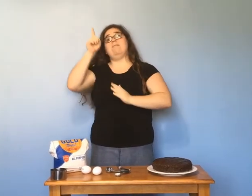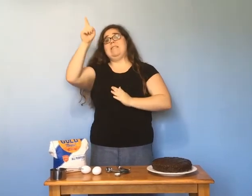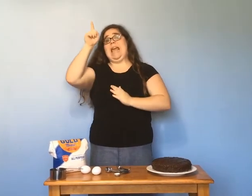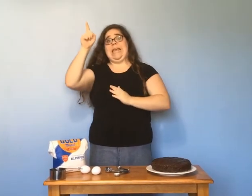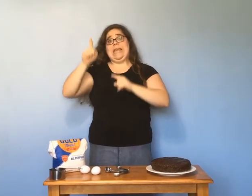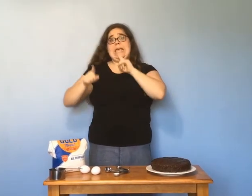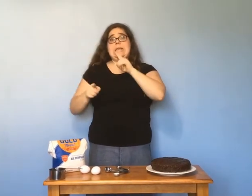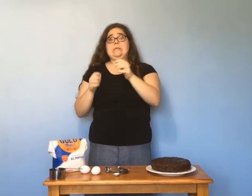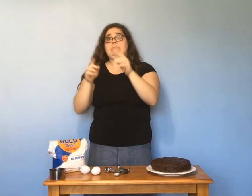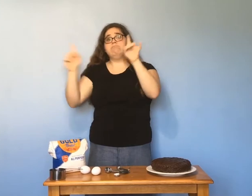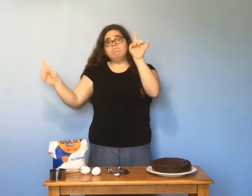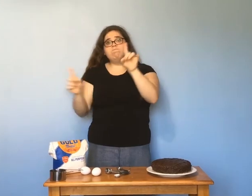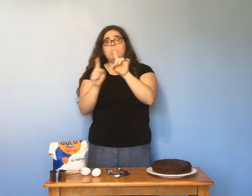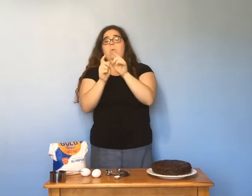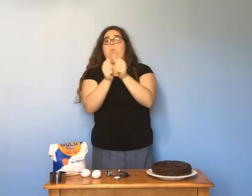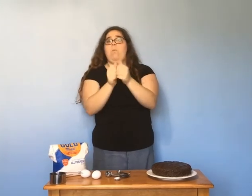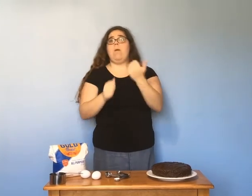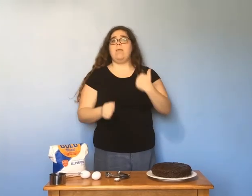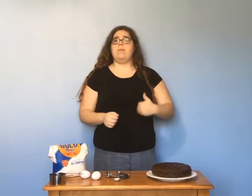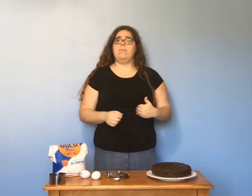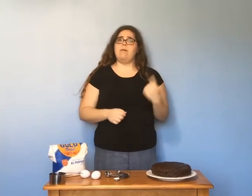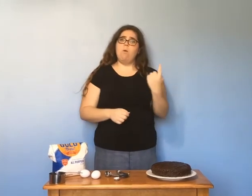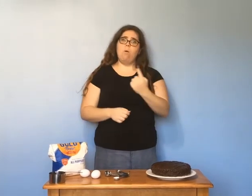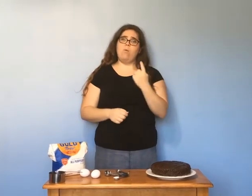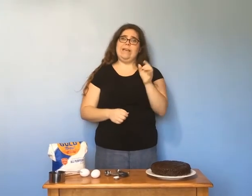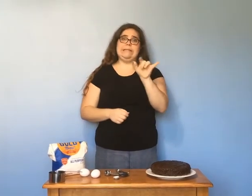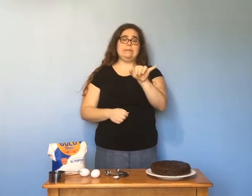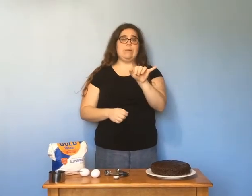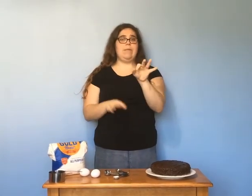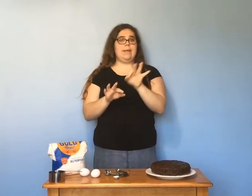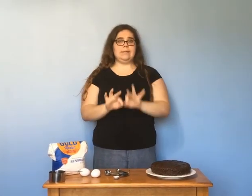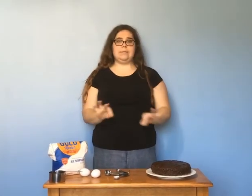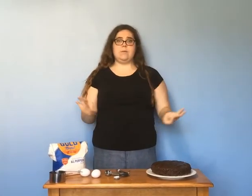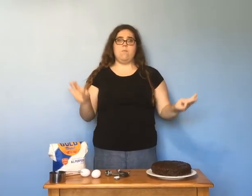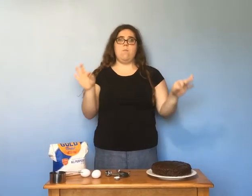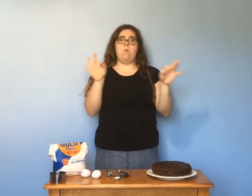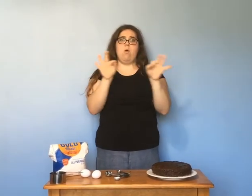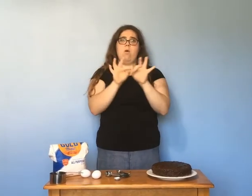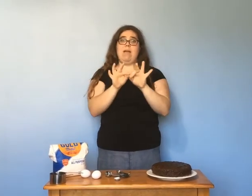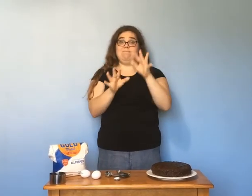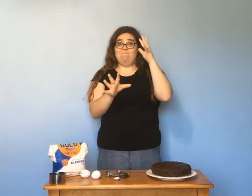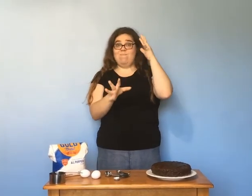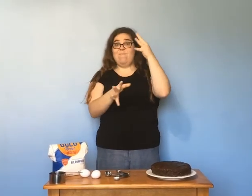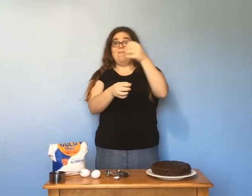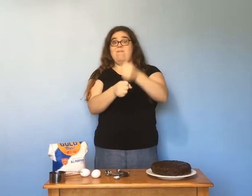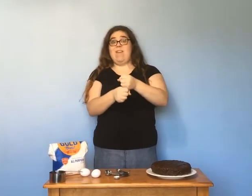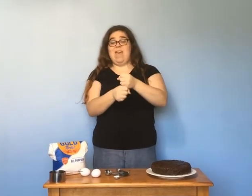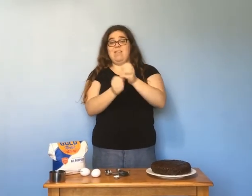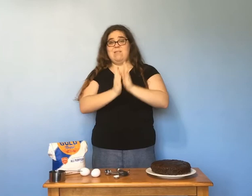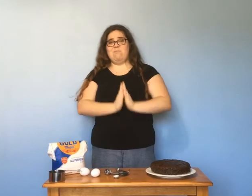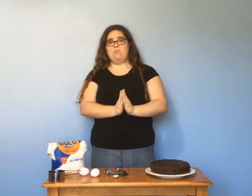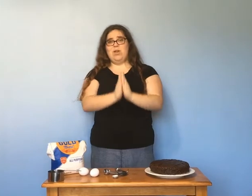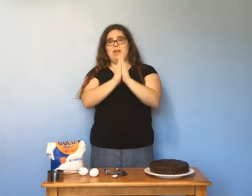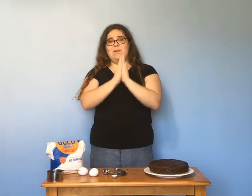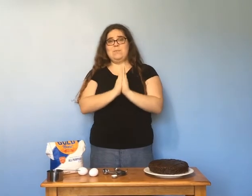to be listening to my prayers and that He's with us answering our prayers. So it's very important to have faith when we